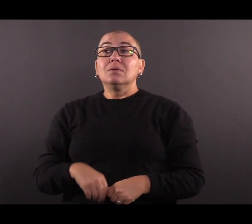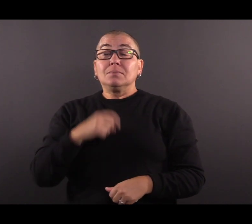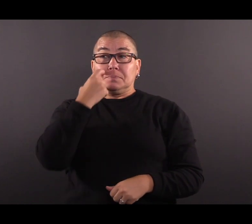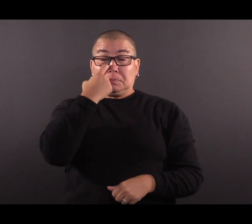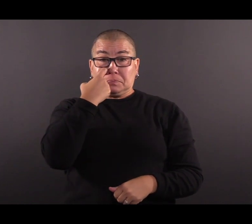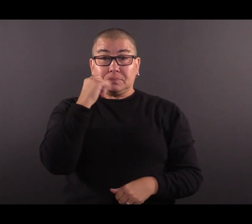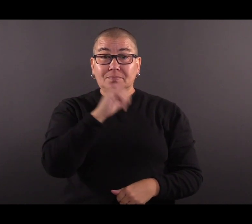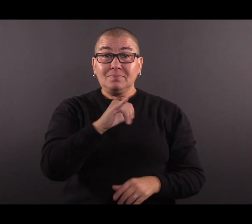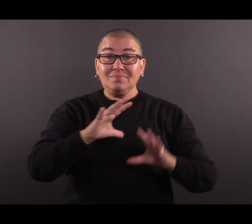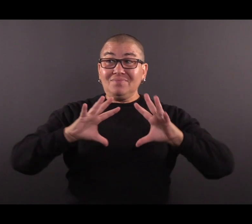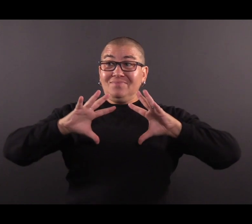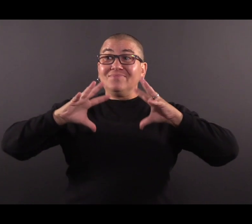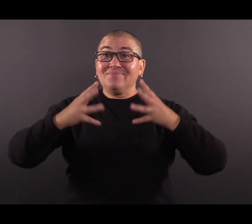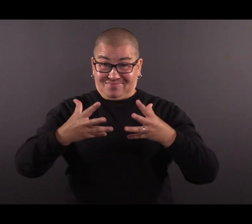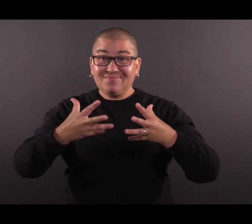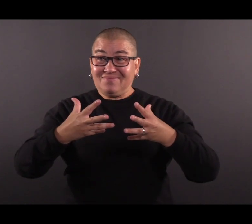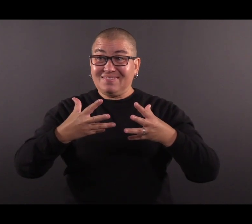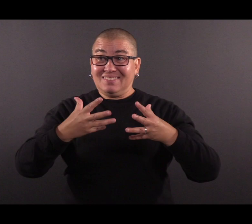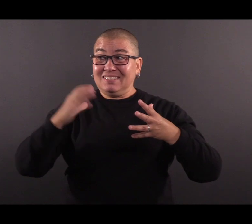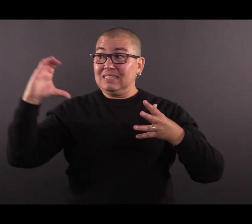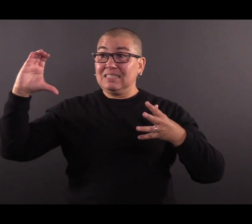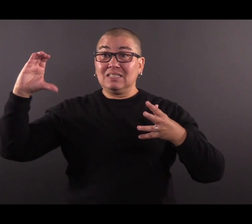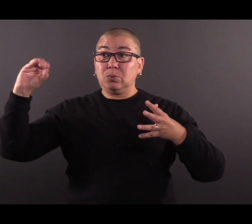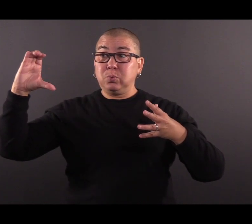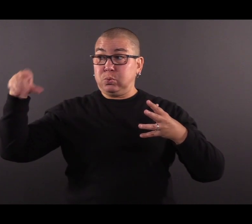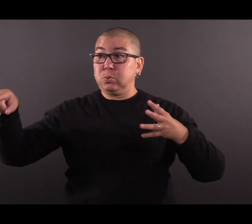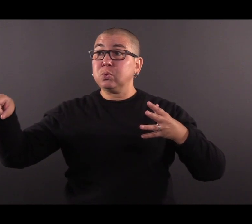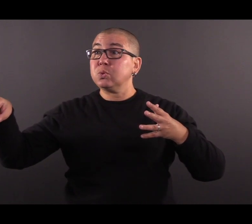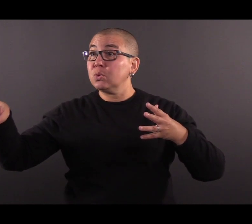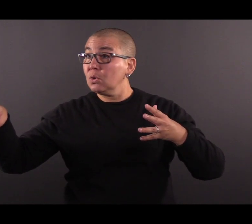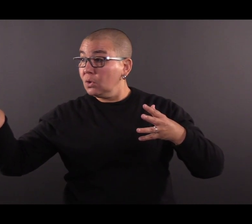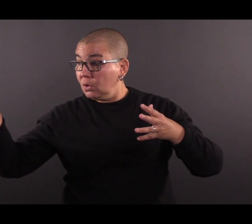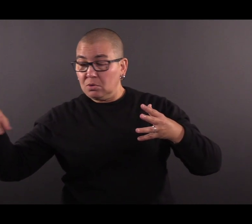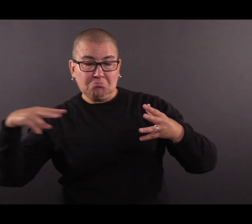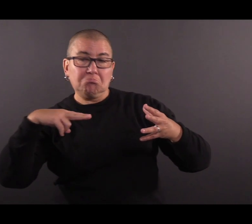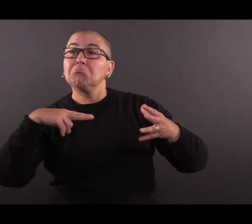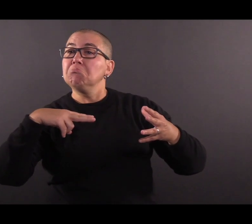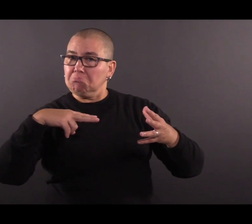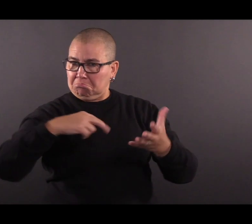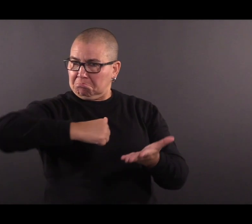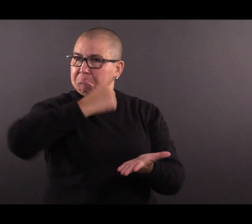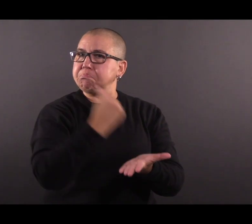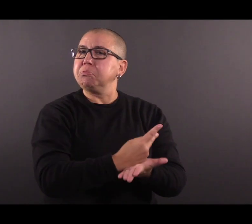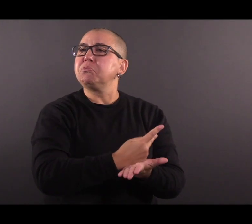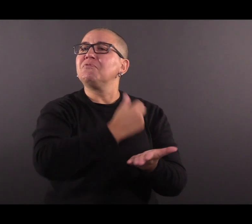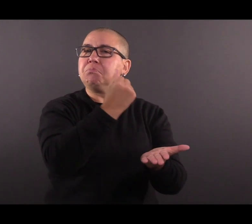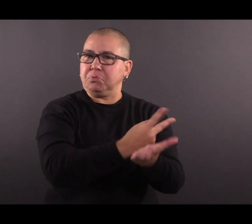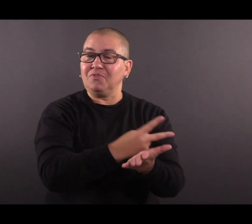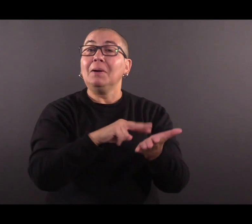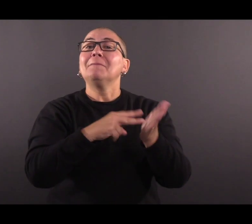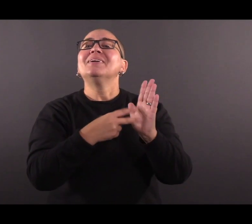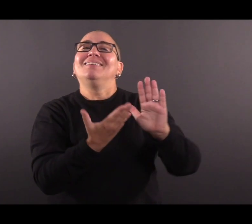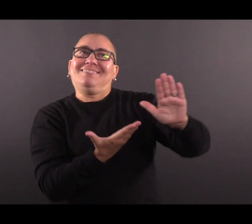entity designated by the COC administrator to prepare and submit the final application to HUD.